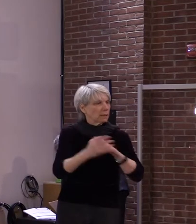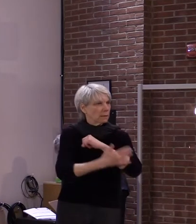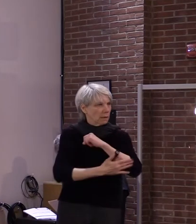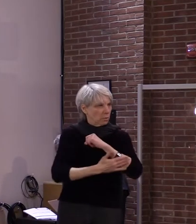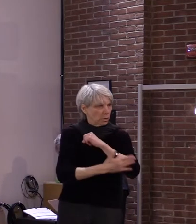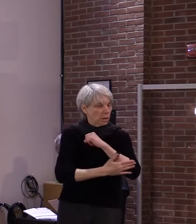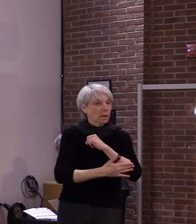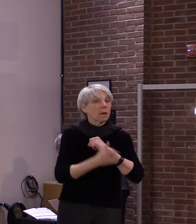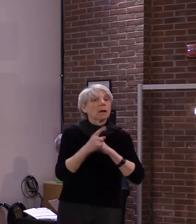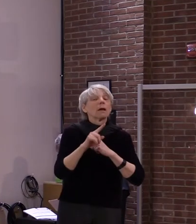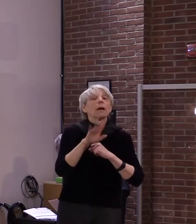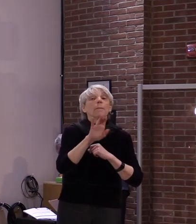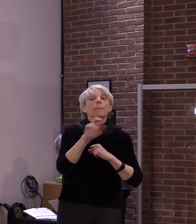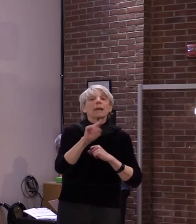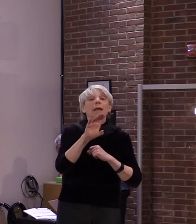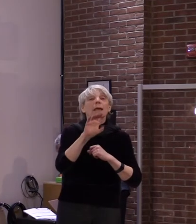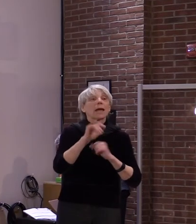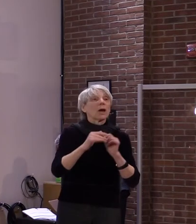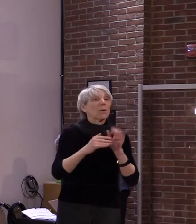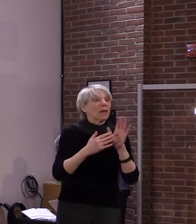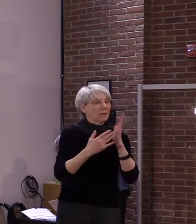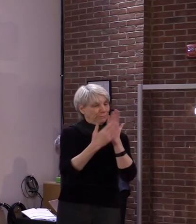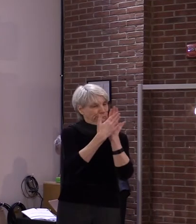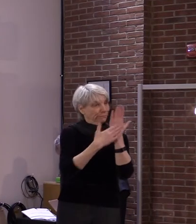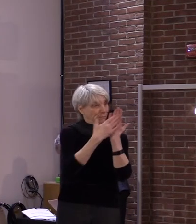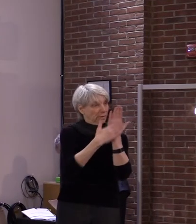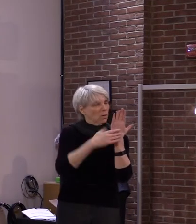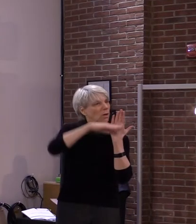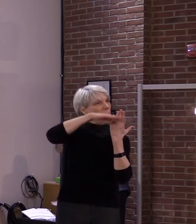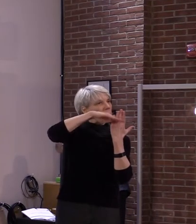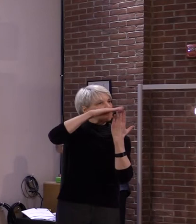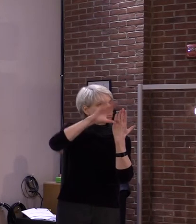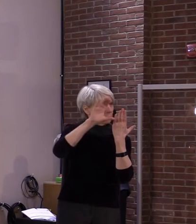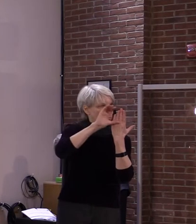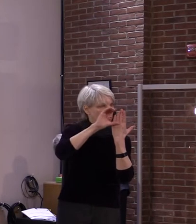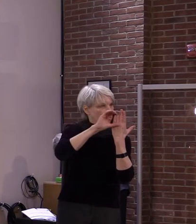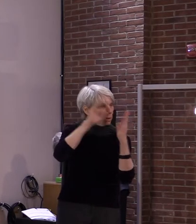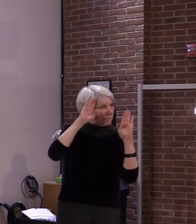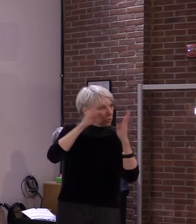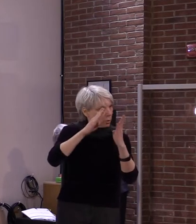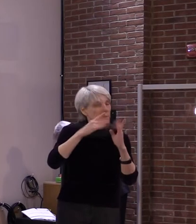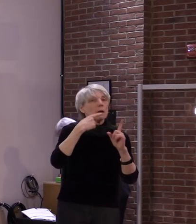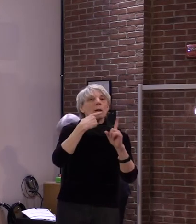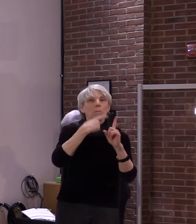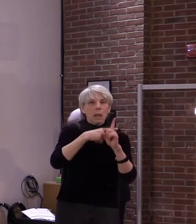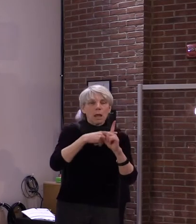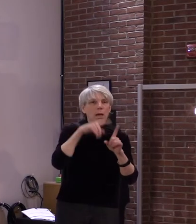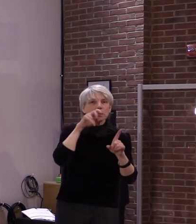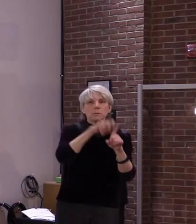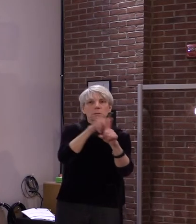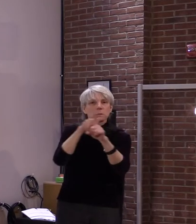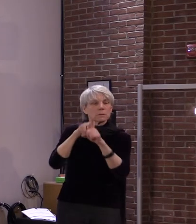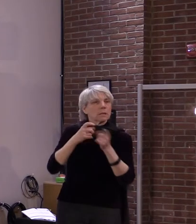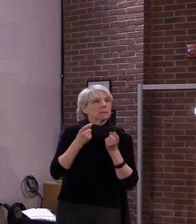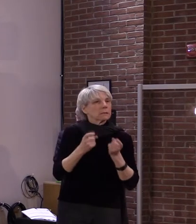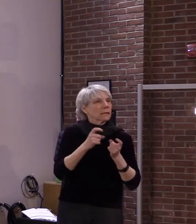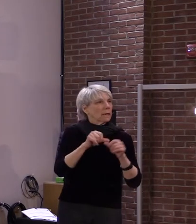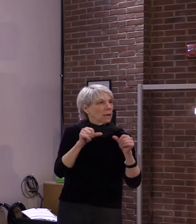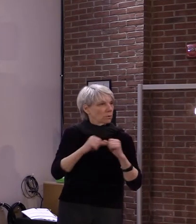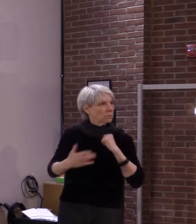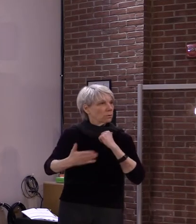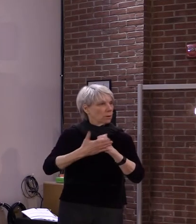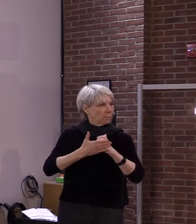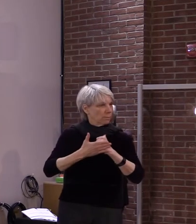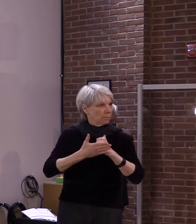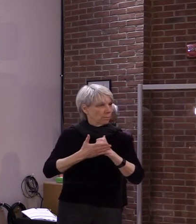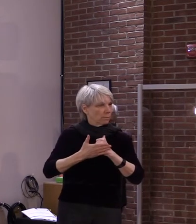the northern half of the county and we are engaging the ski industry in this effort as well testing is of course the